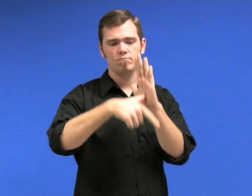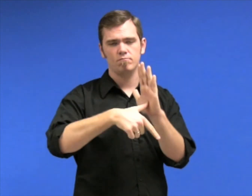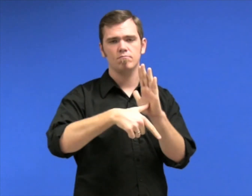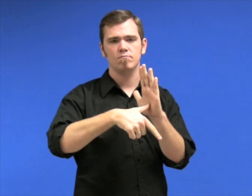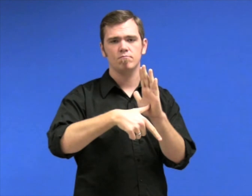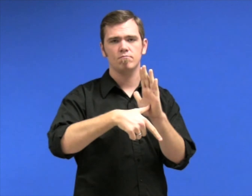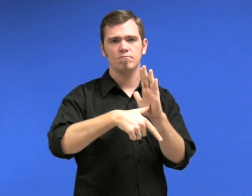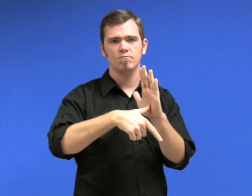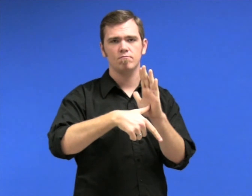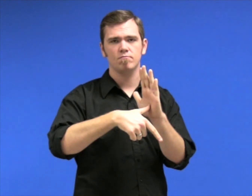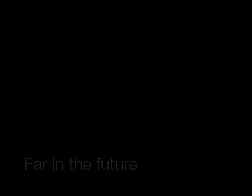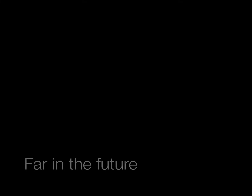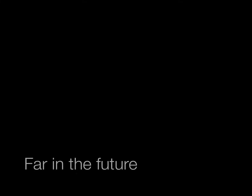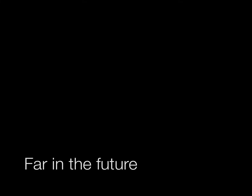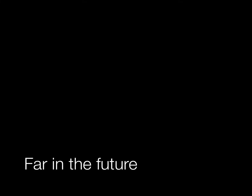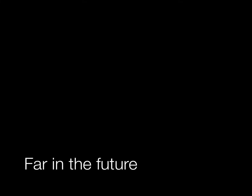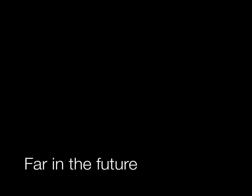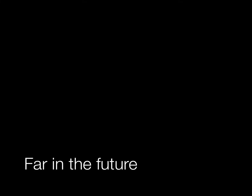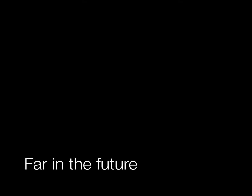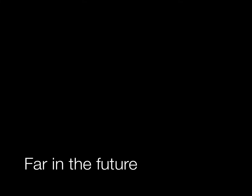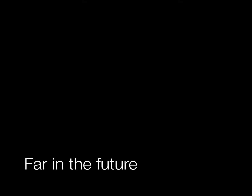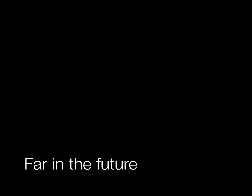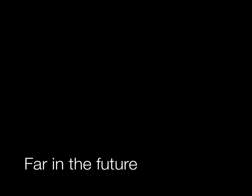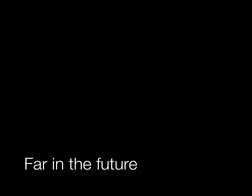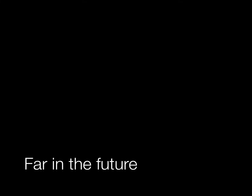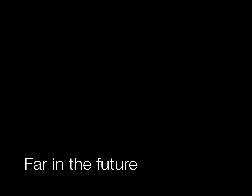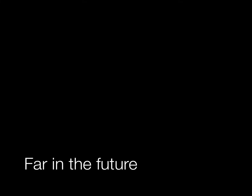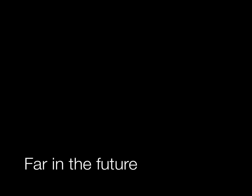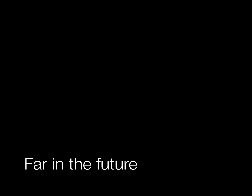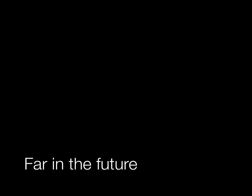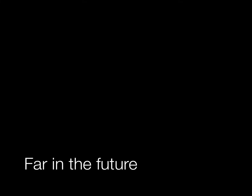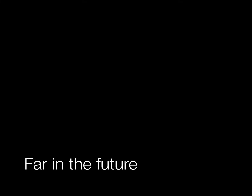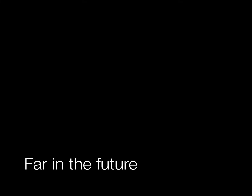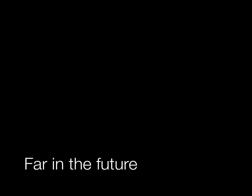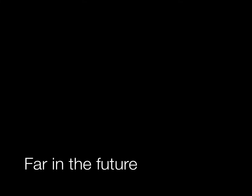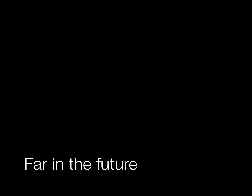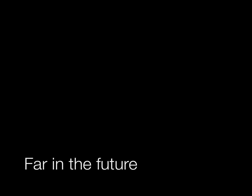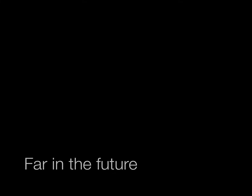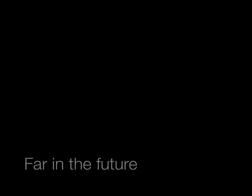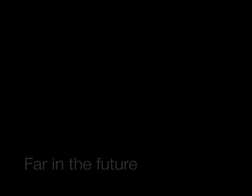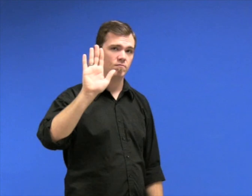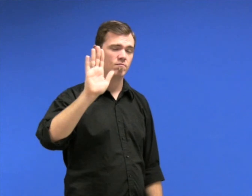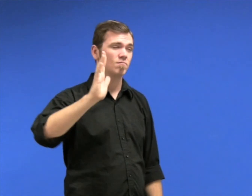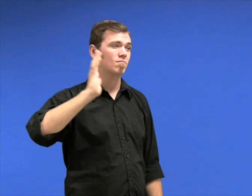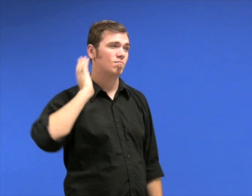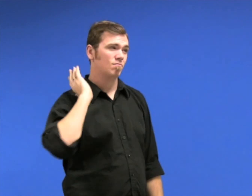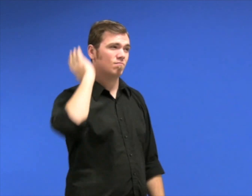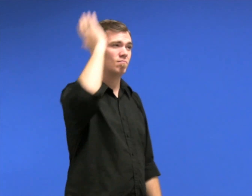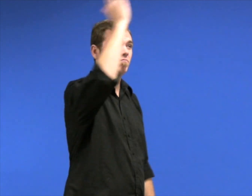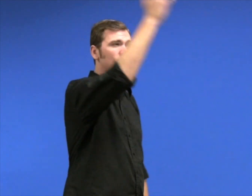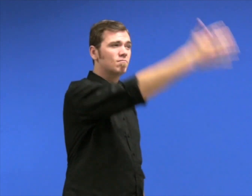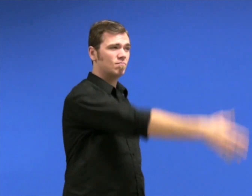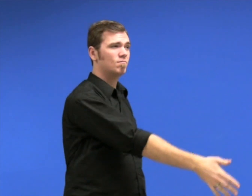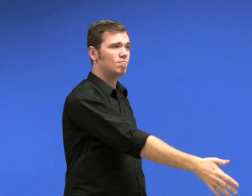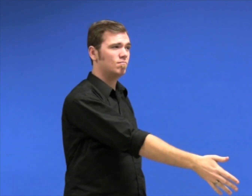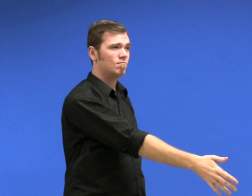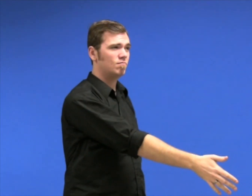After a while. And then the last one, far in the future, is far in the future.